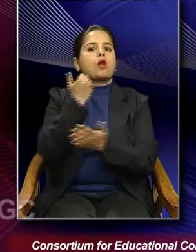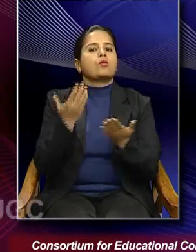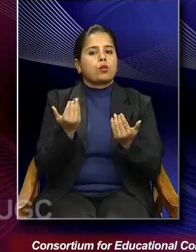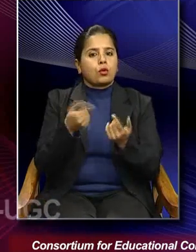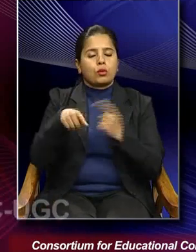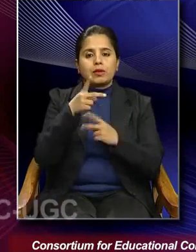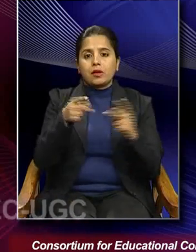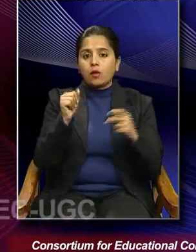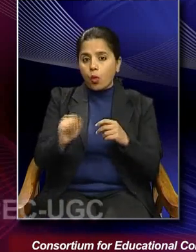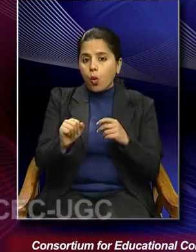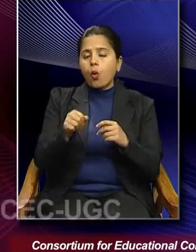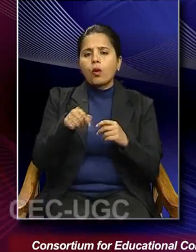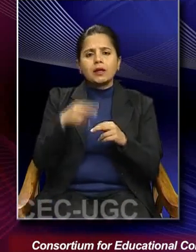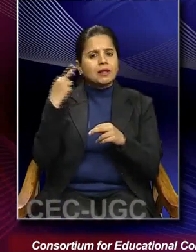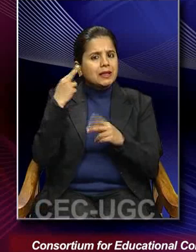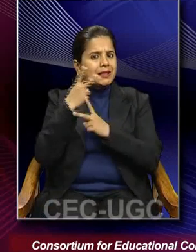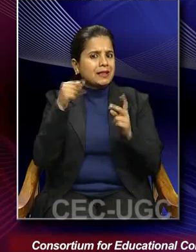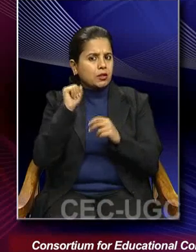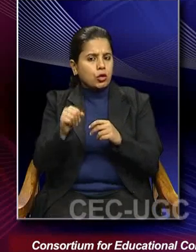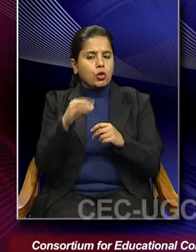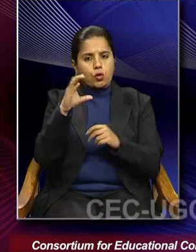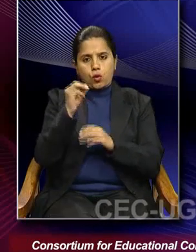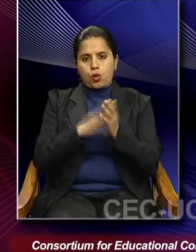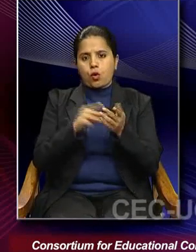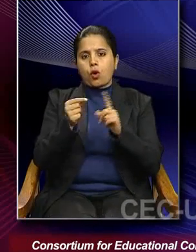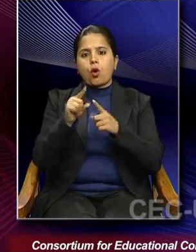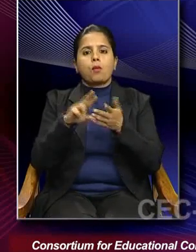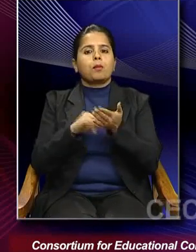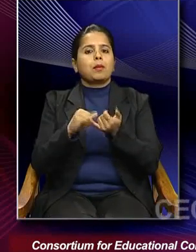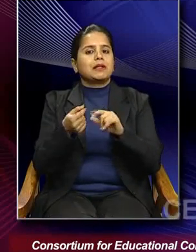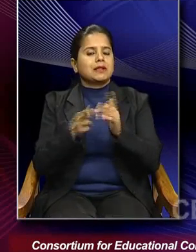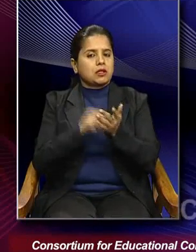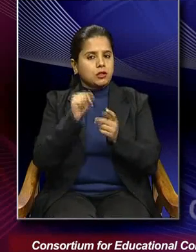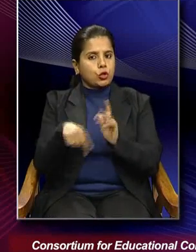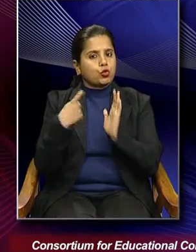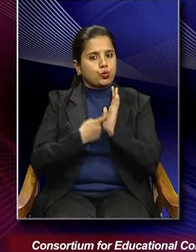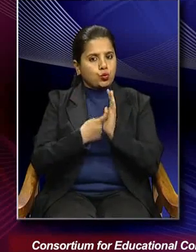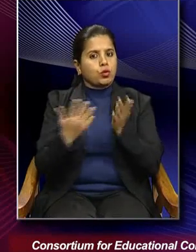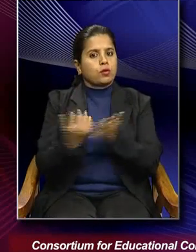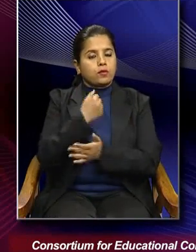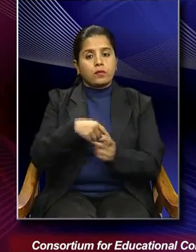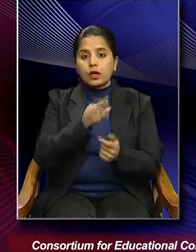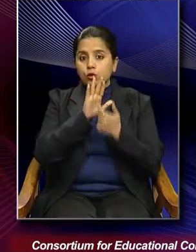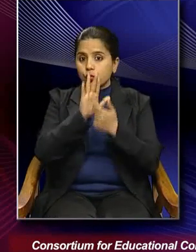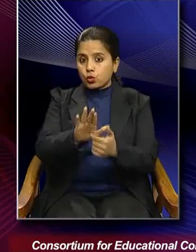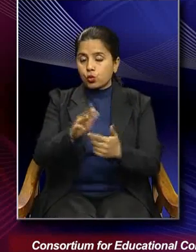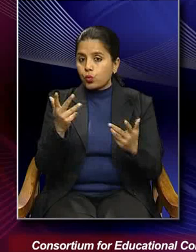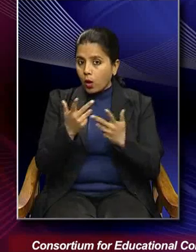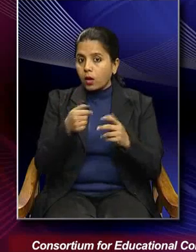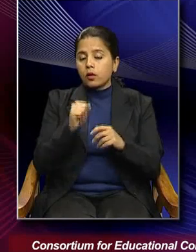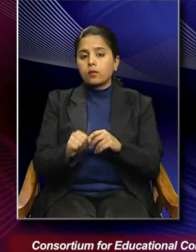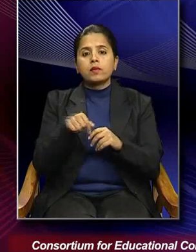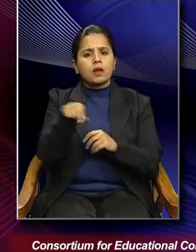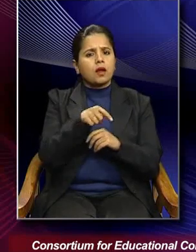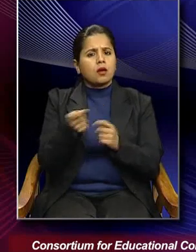the compensation principle in Santiago. The compensation principle indicates that